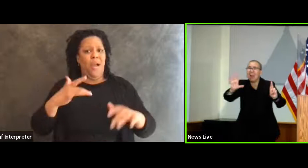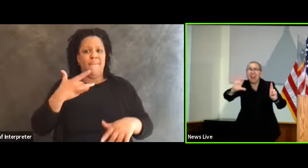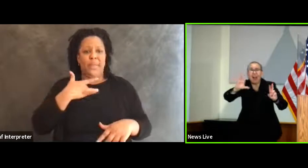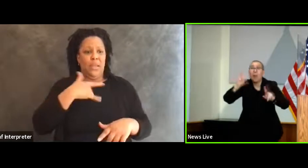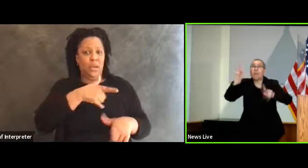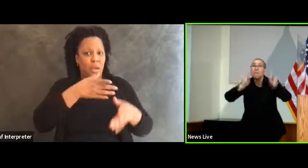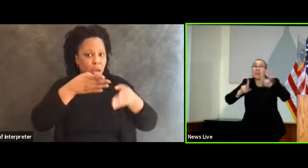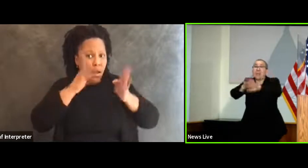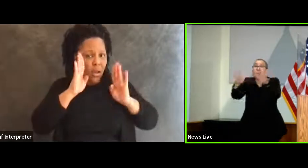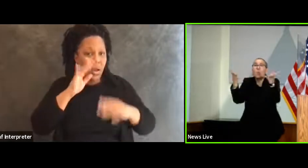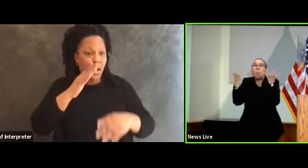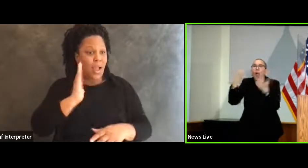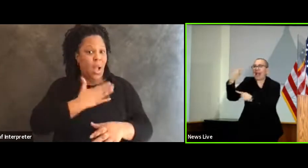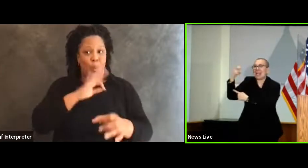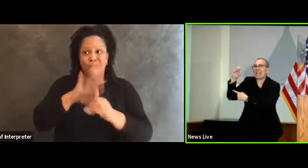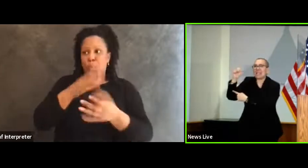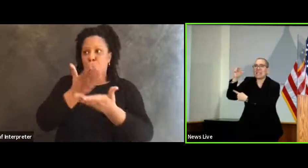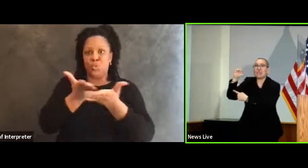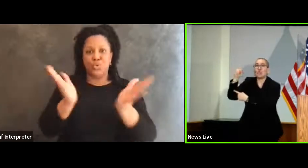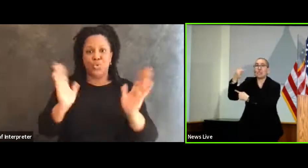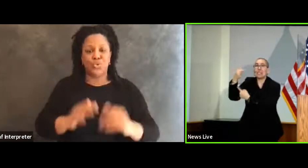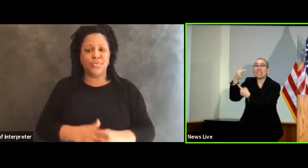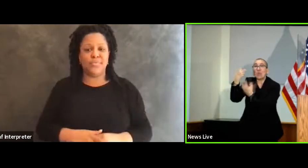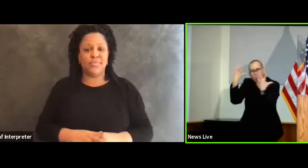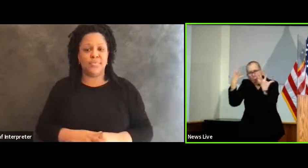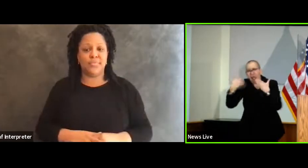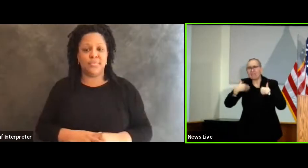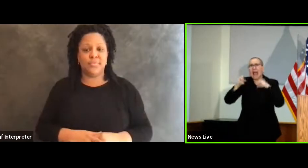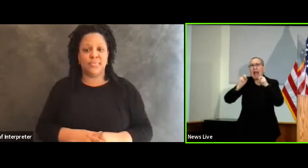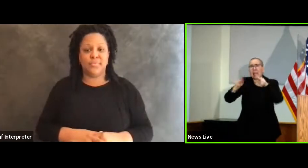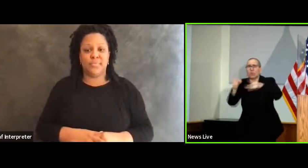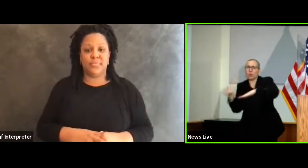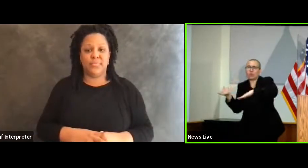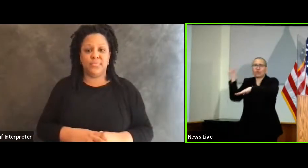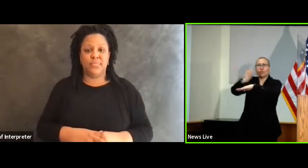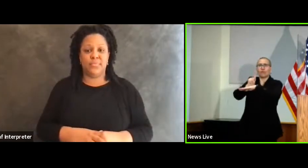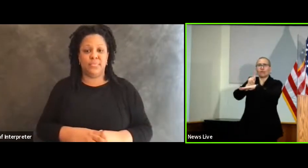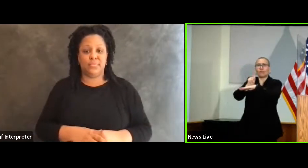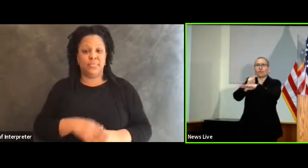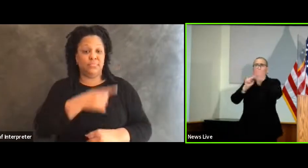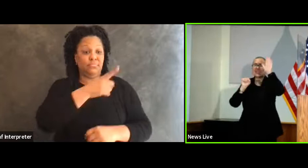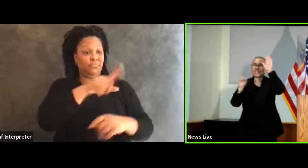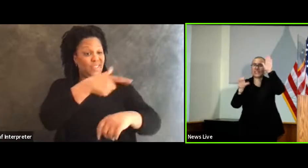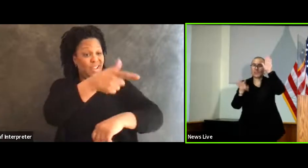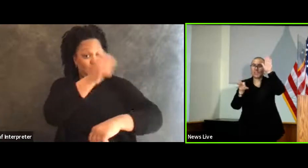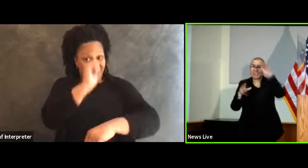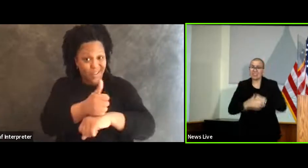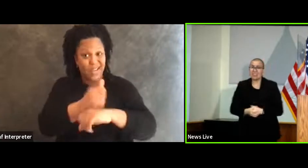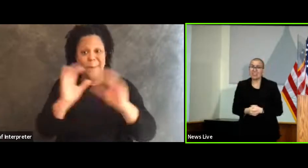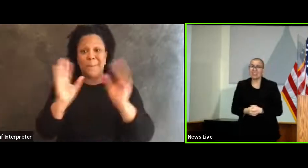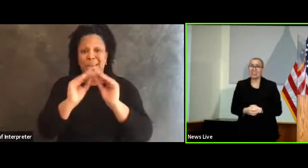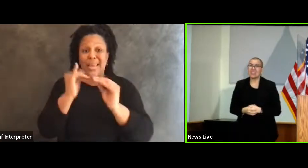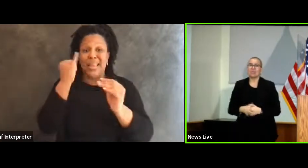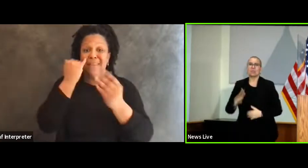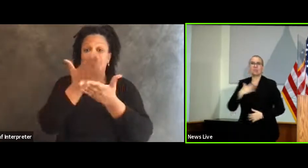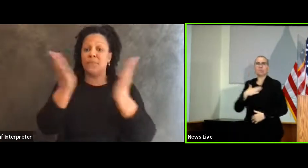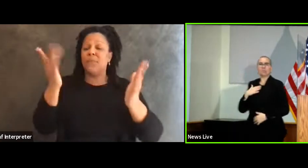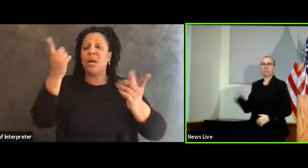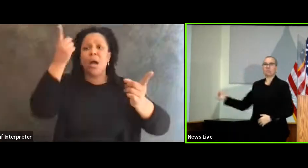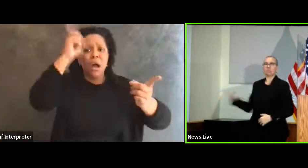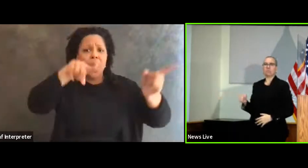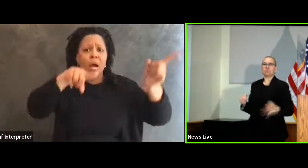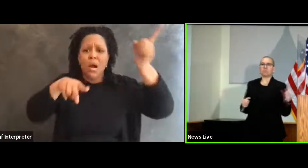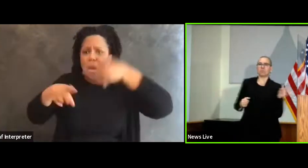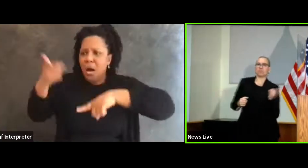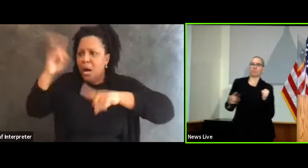hearing, have people in who disagree with you. It's not a hearing. When you bring in your witnesses, you bring in your